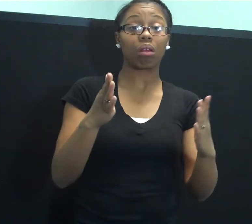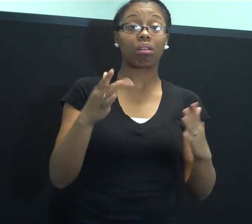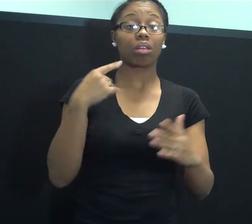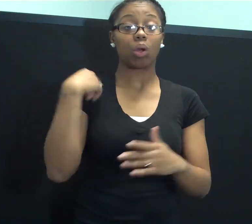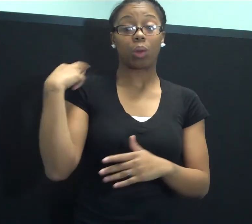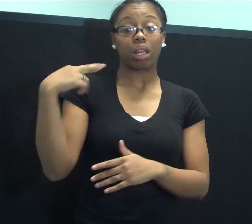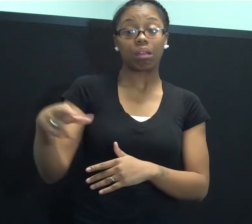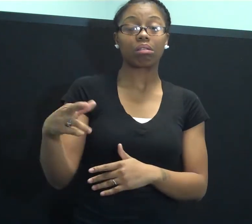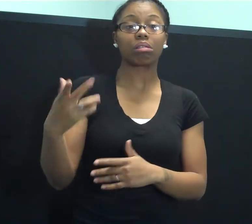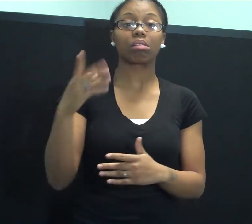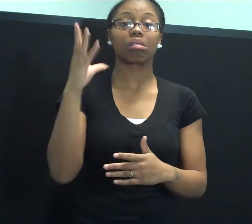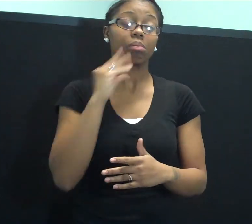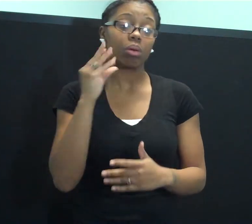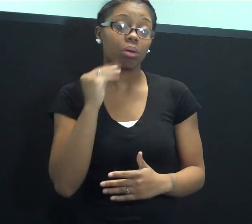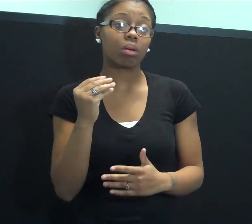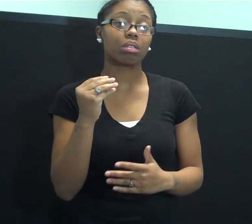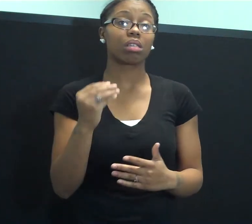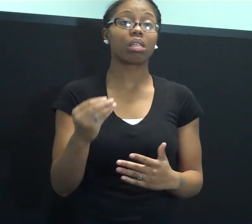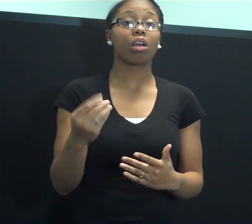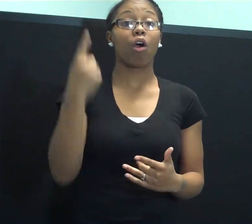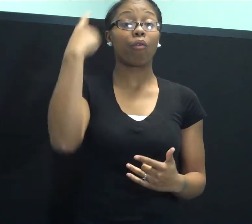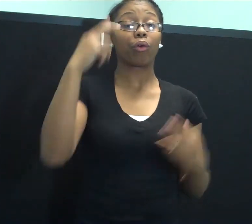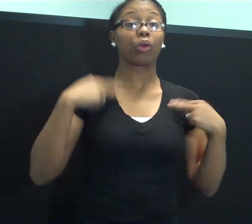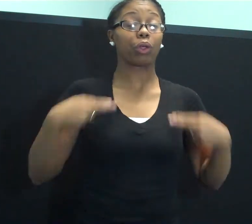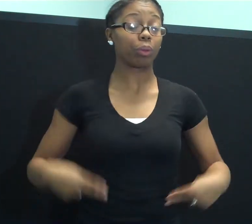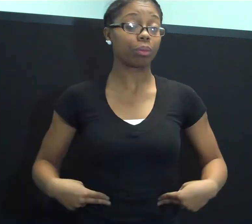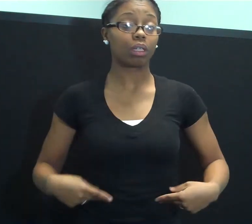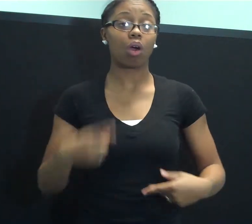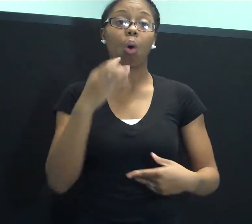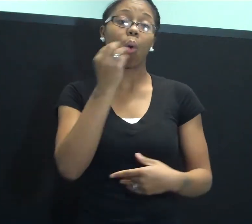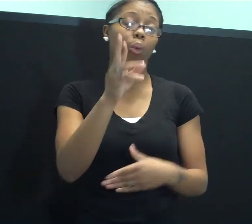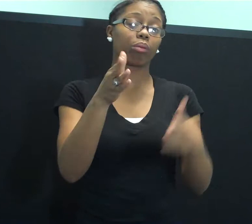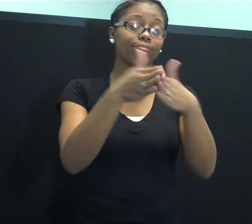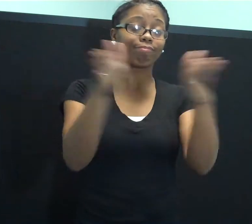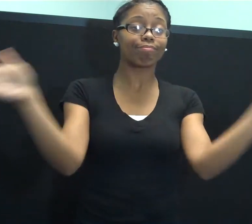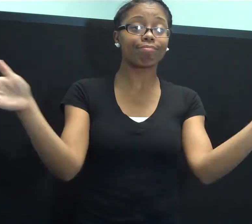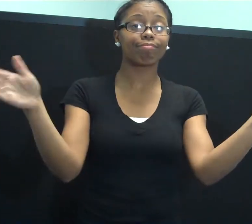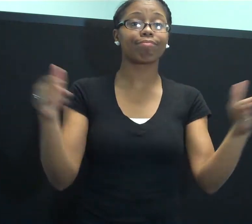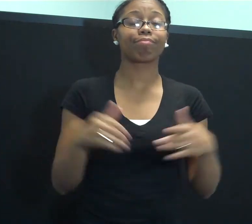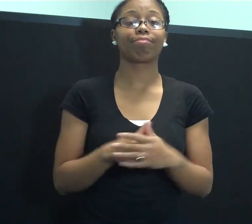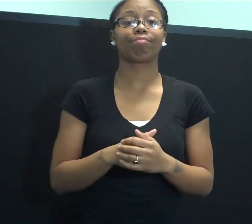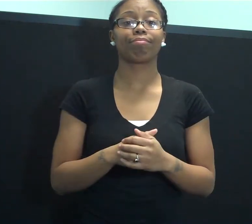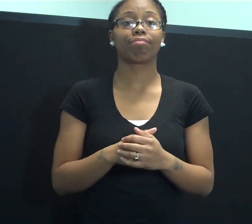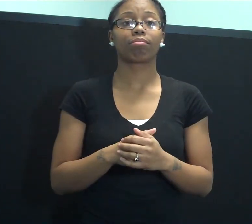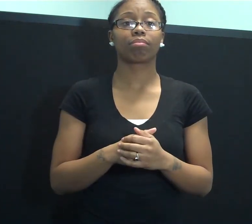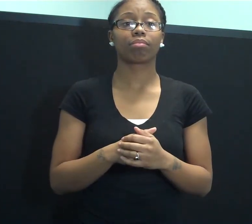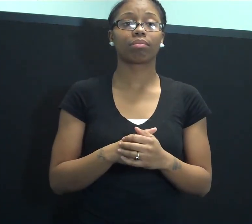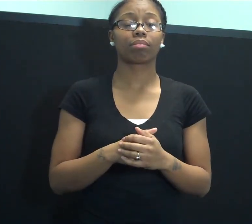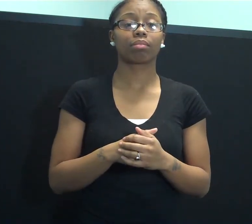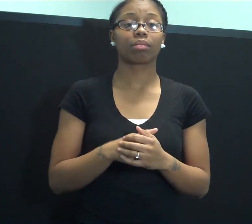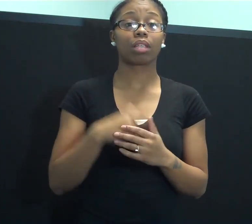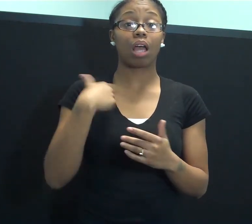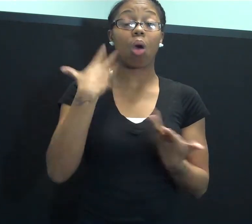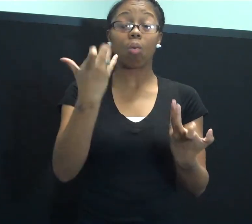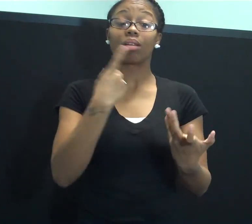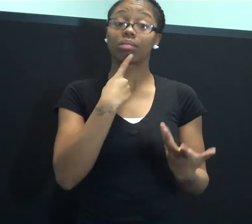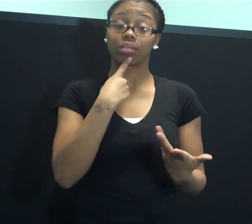of the religious experience of human beings more generally. But I should say to you right at the very beginning that the